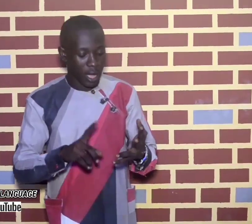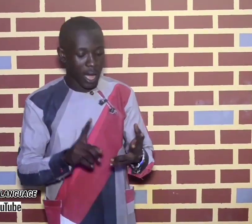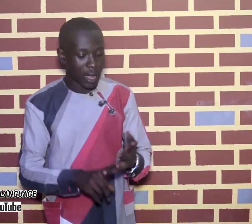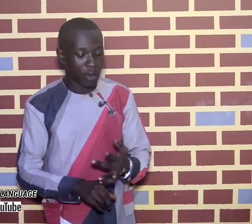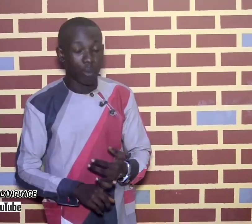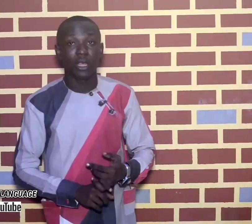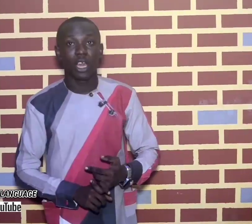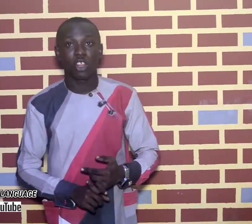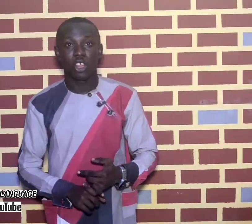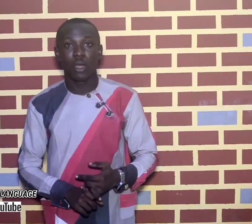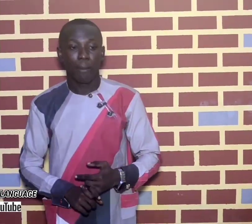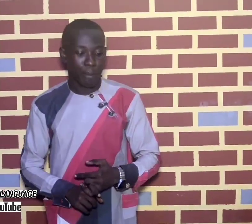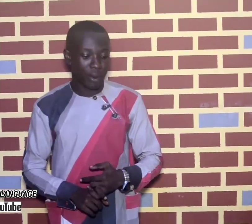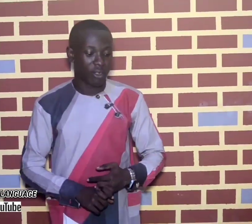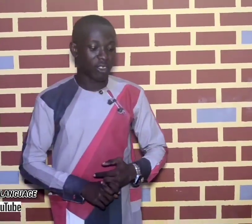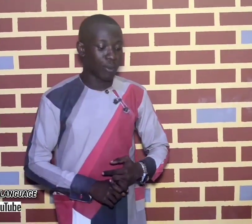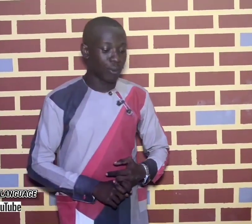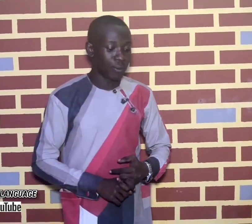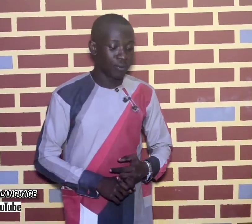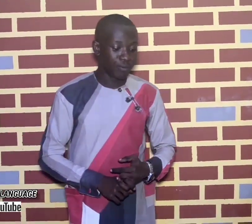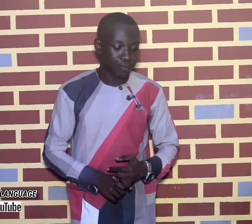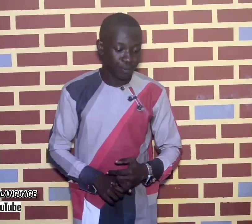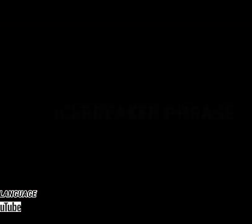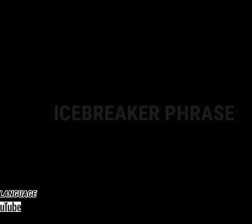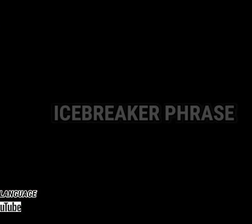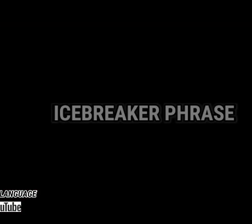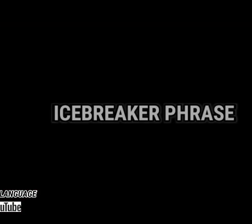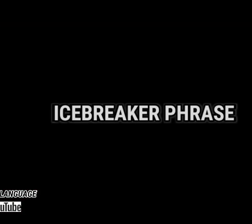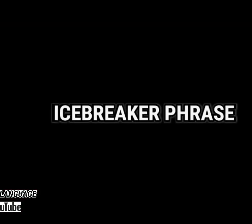and WH principle.